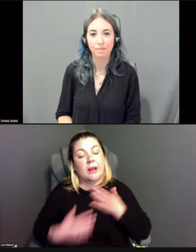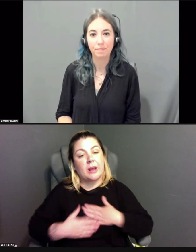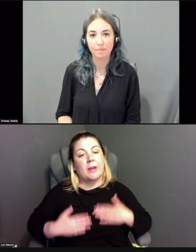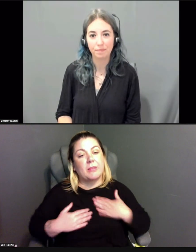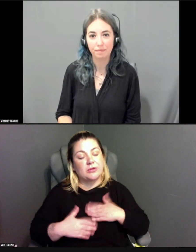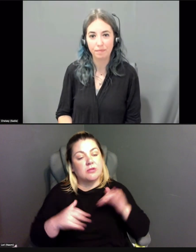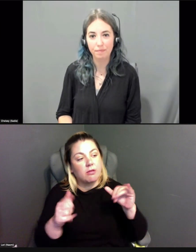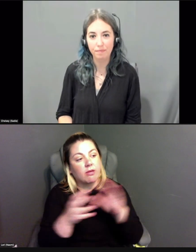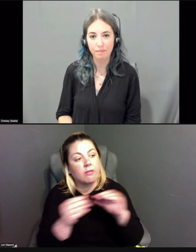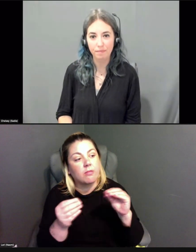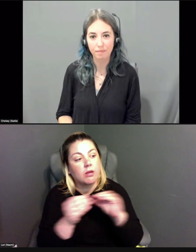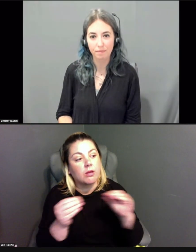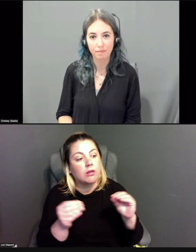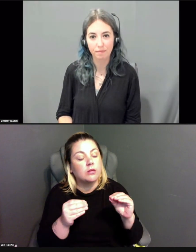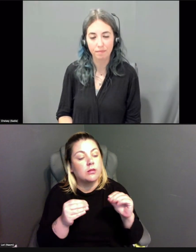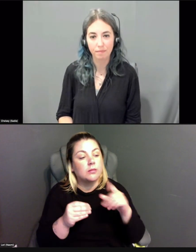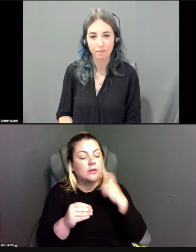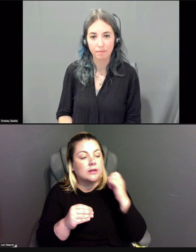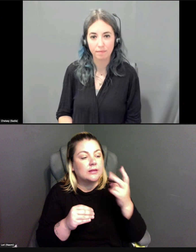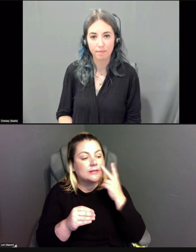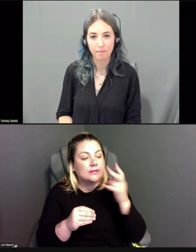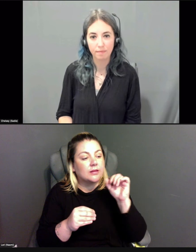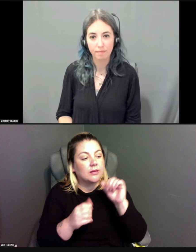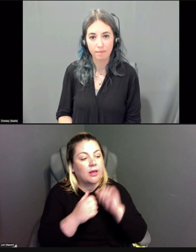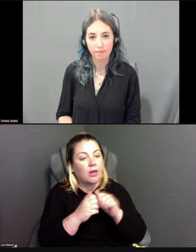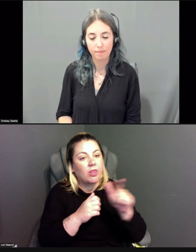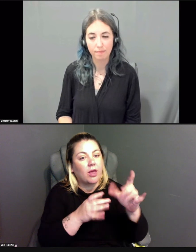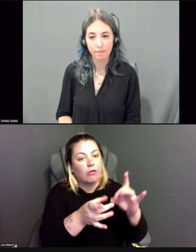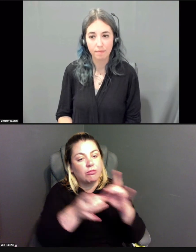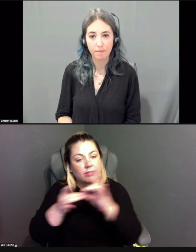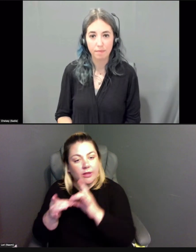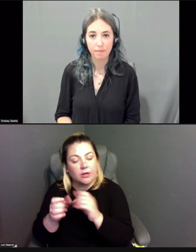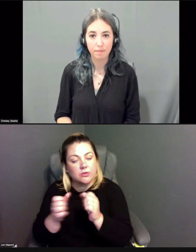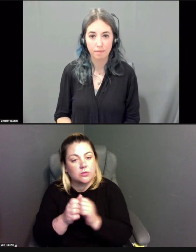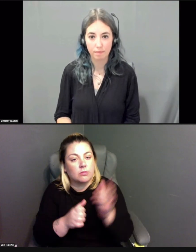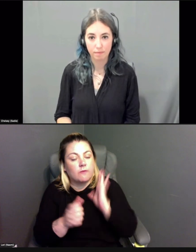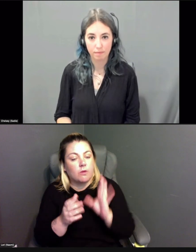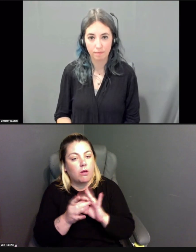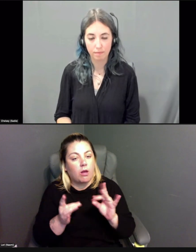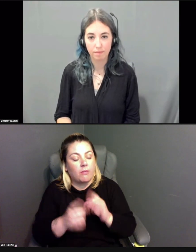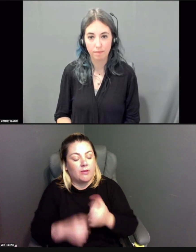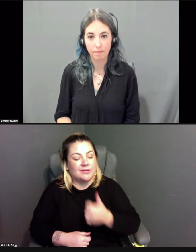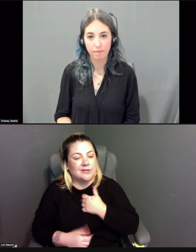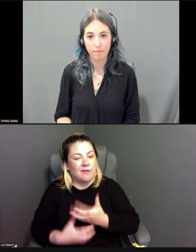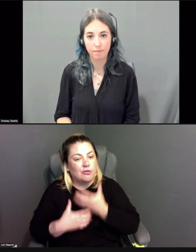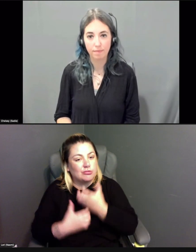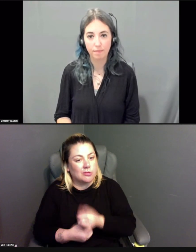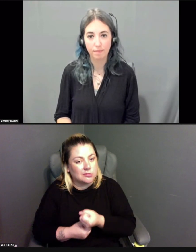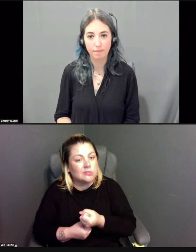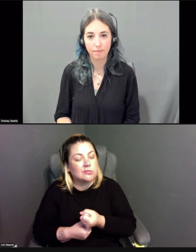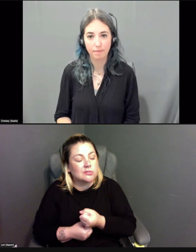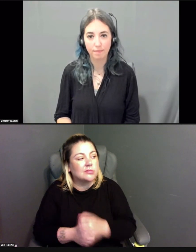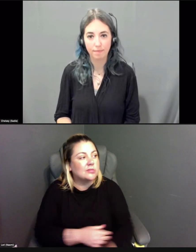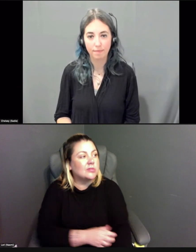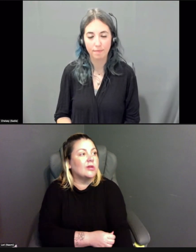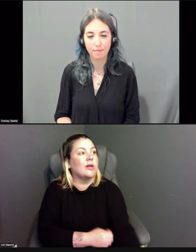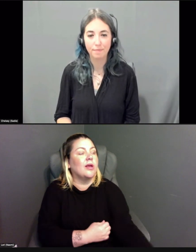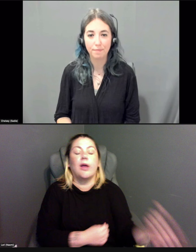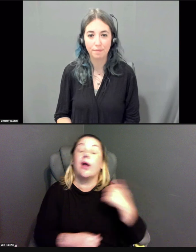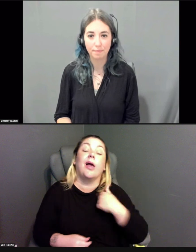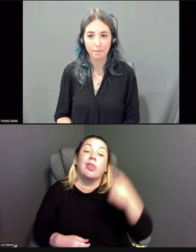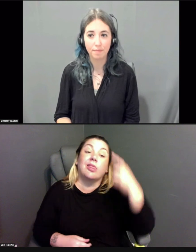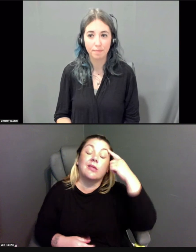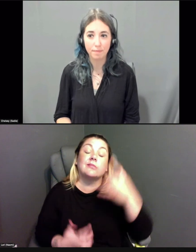about how this relates back to self-trust too. Where like, I think oftentimes